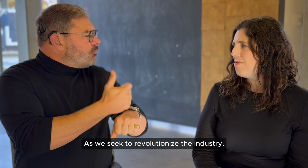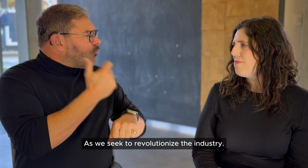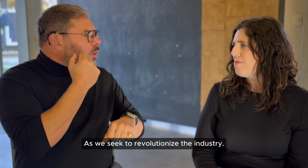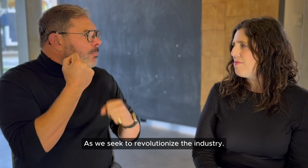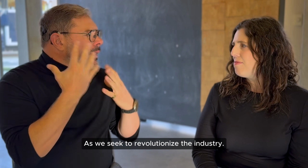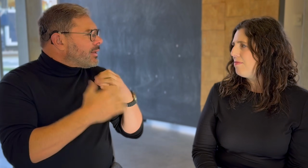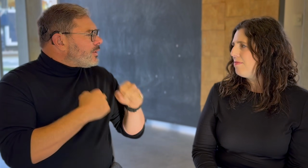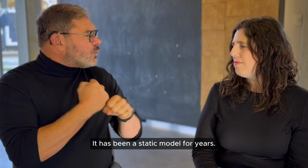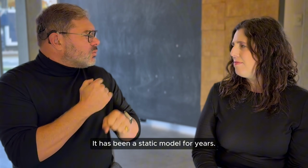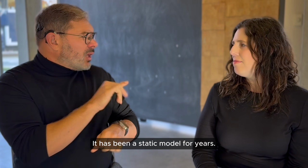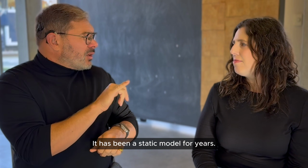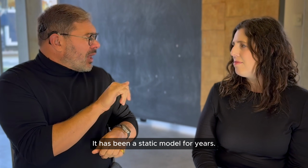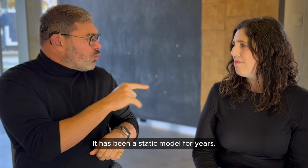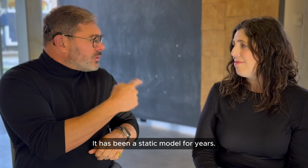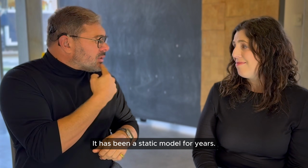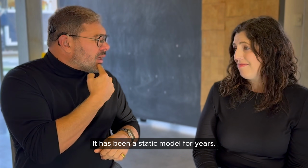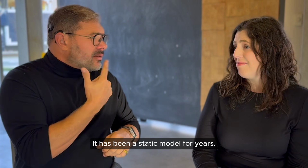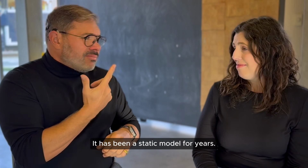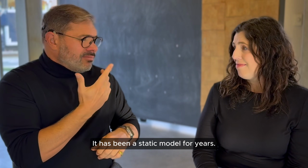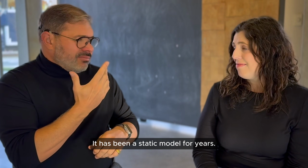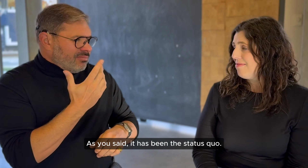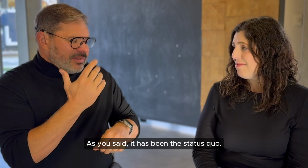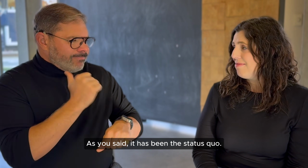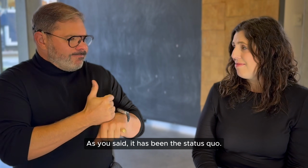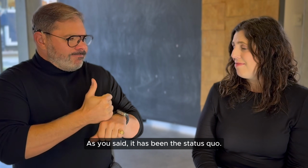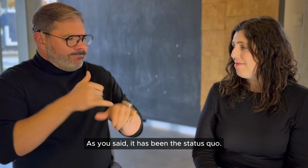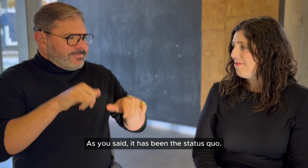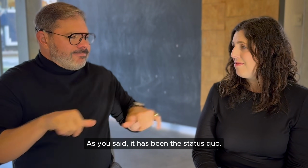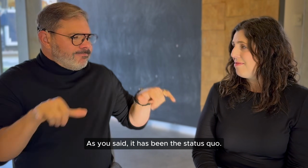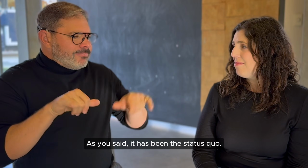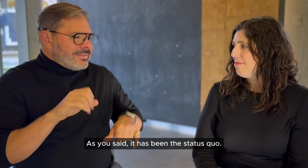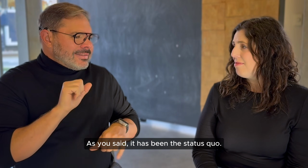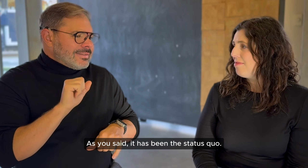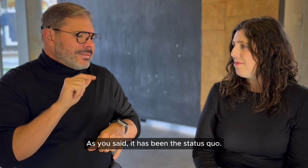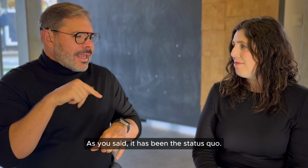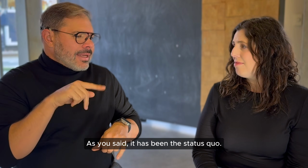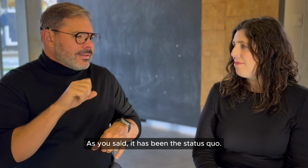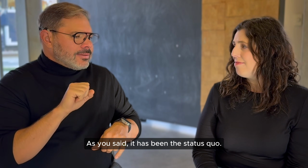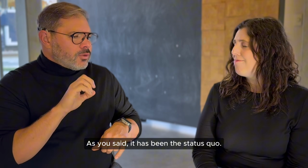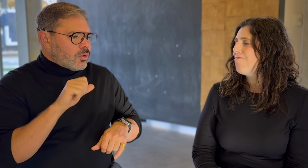industry. It's been a staid model for years, as you said. It's been status quo.